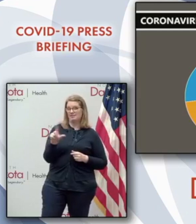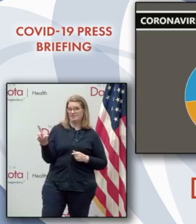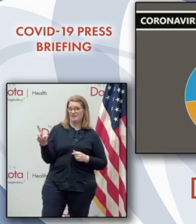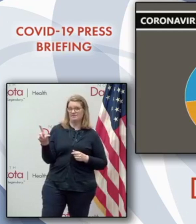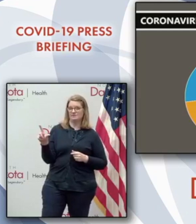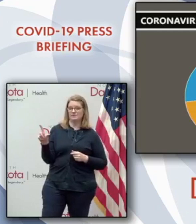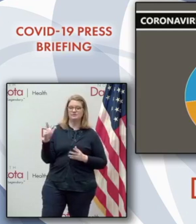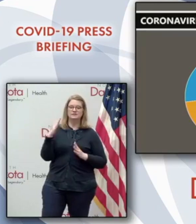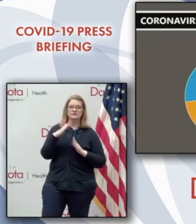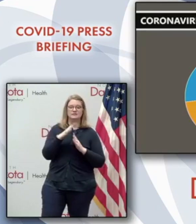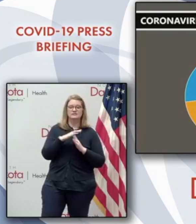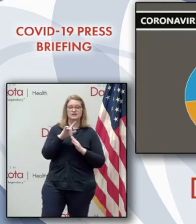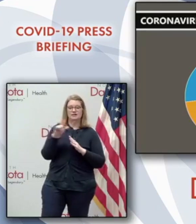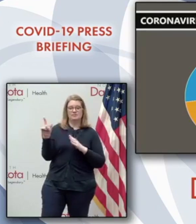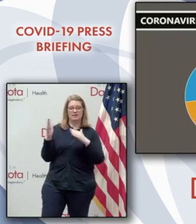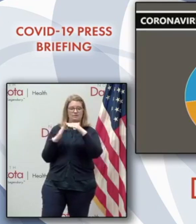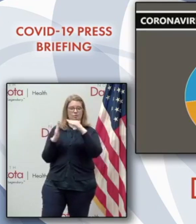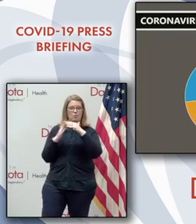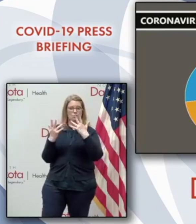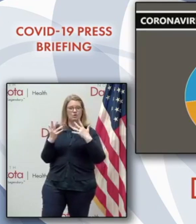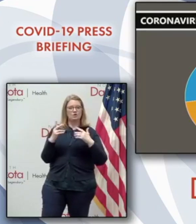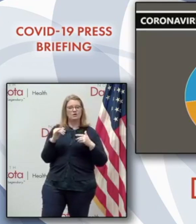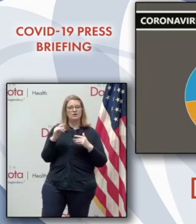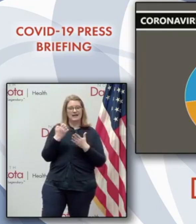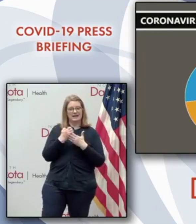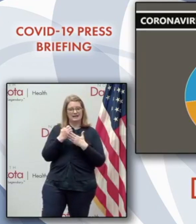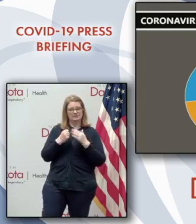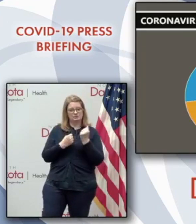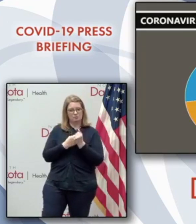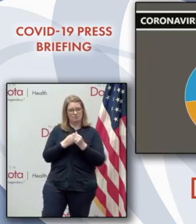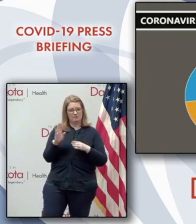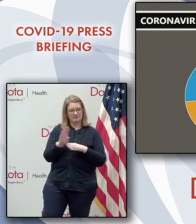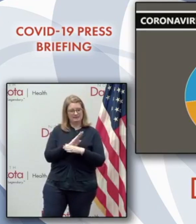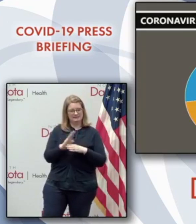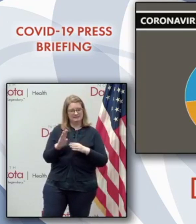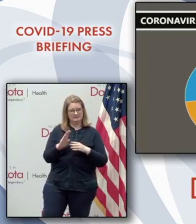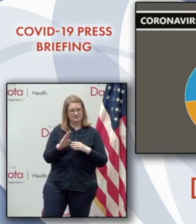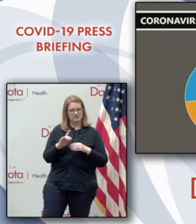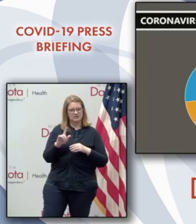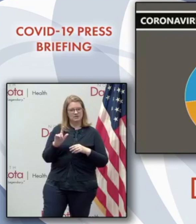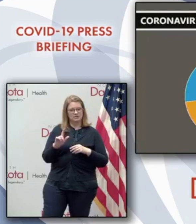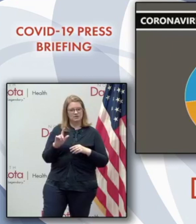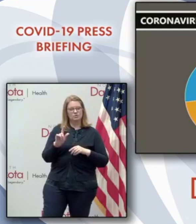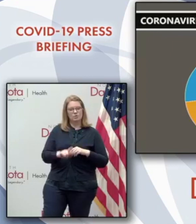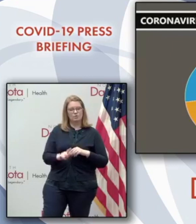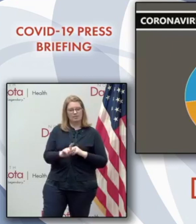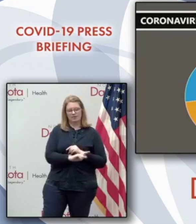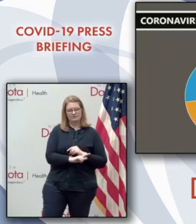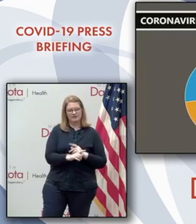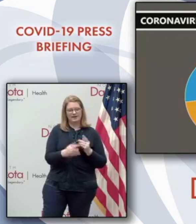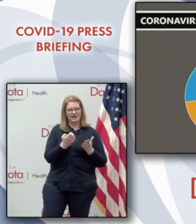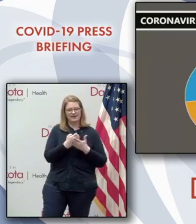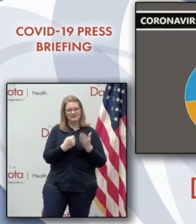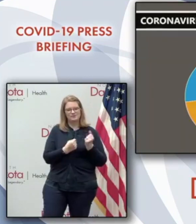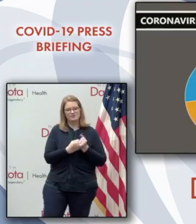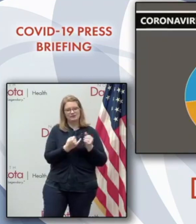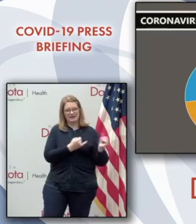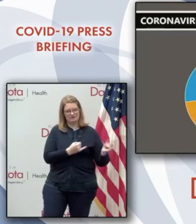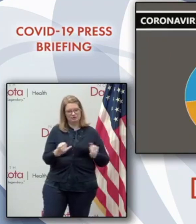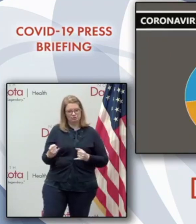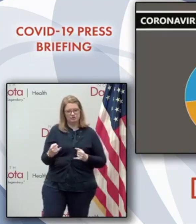the top left corner, economic support for businesses, lower left, economic support for individuals.